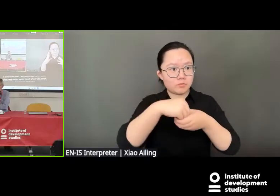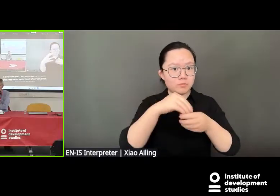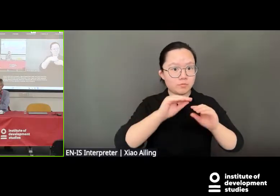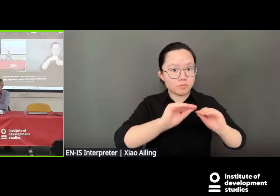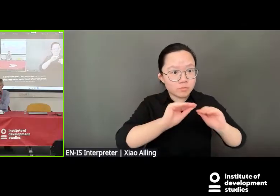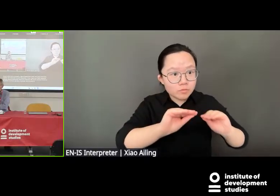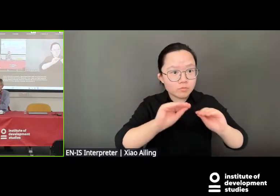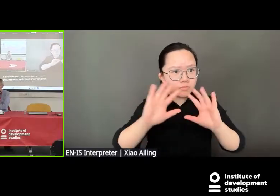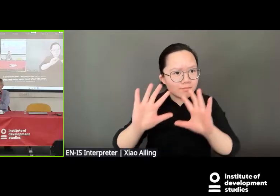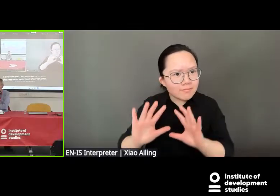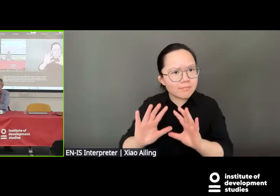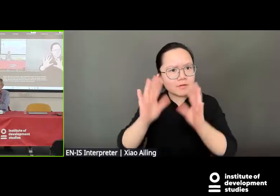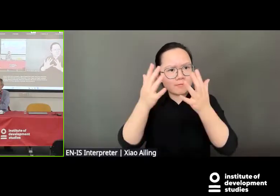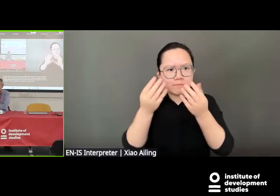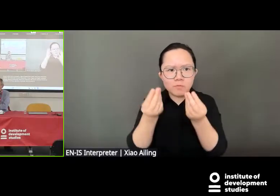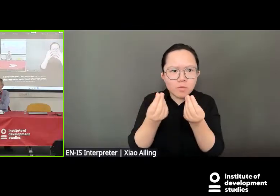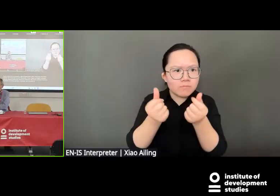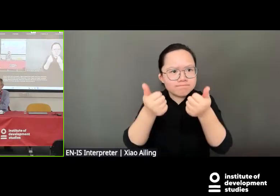disabilities.